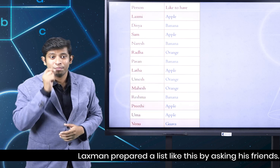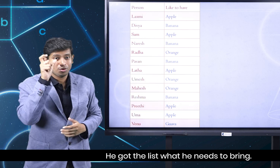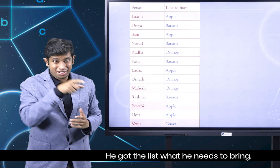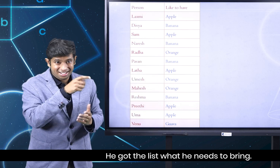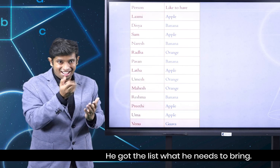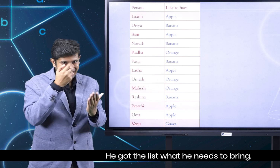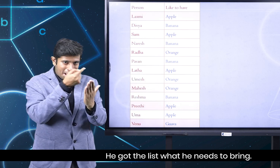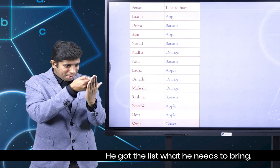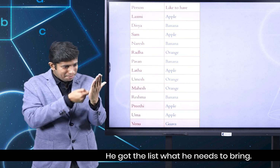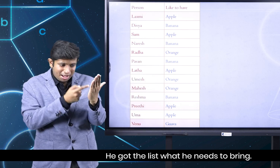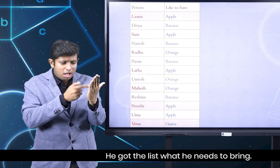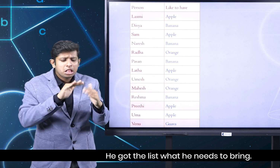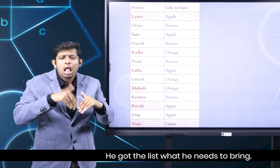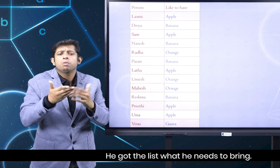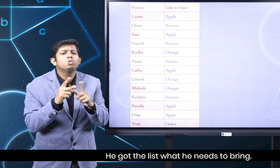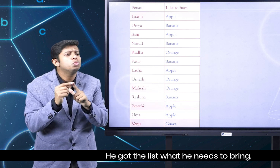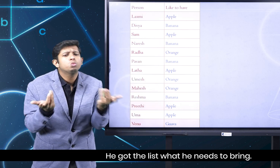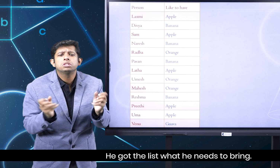He got the list what he needs to bring.